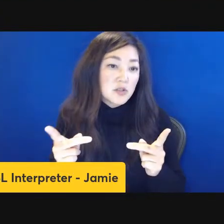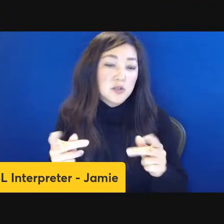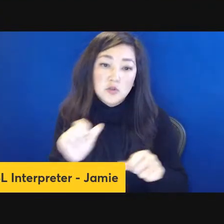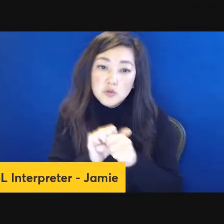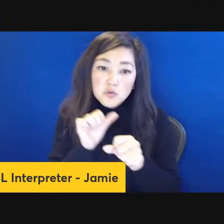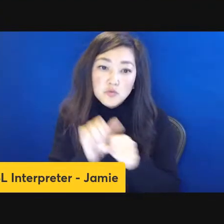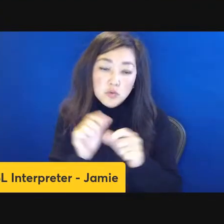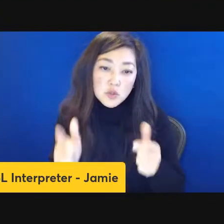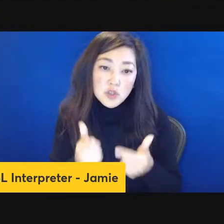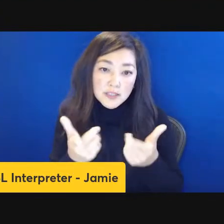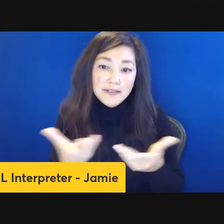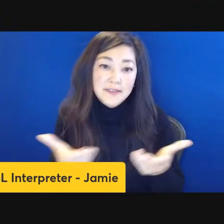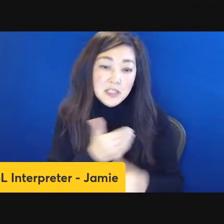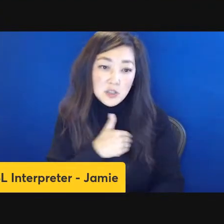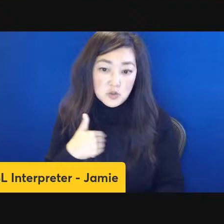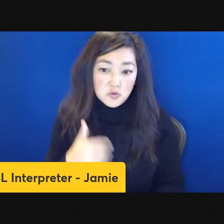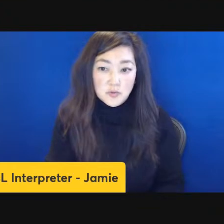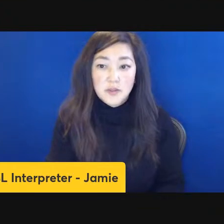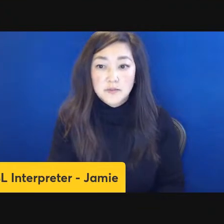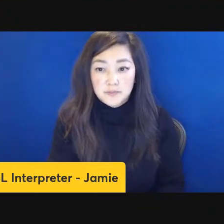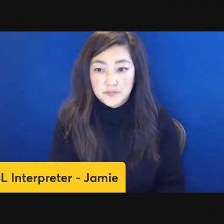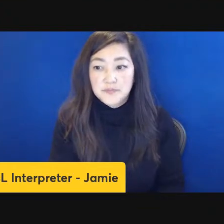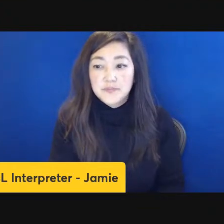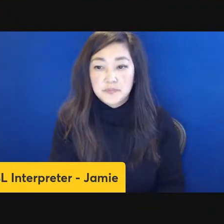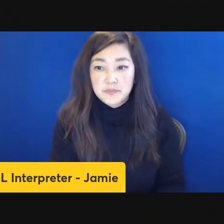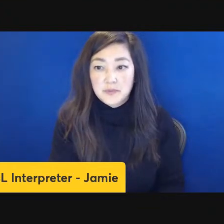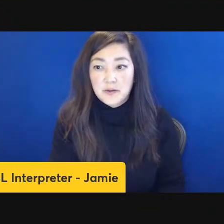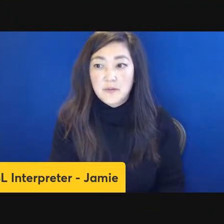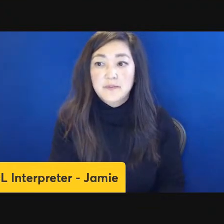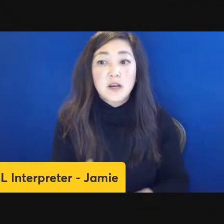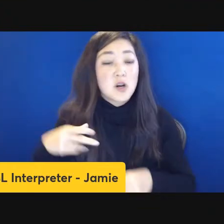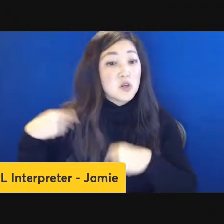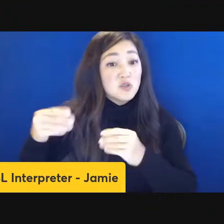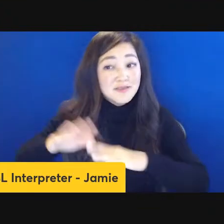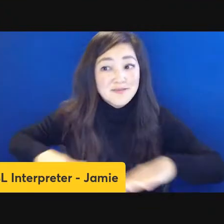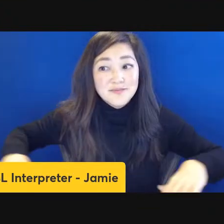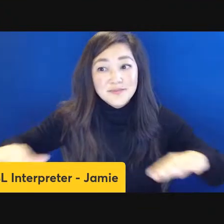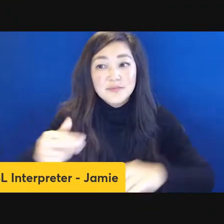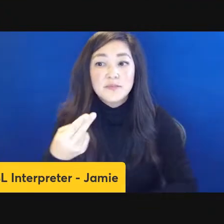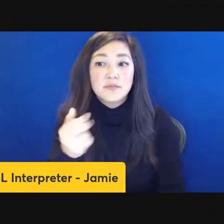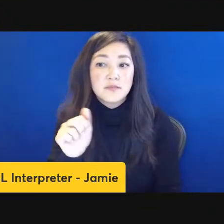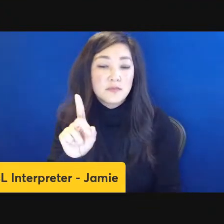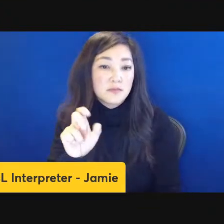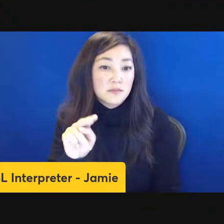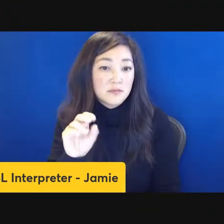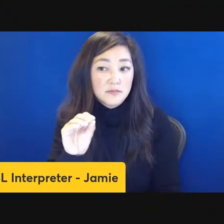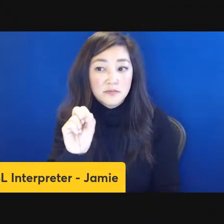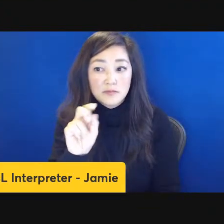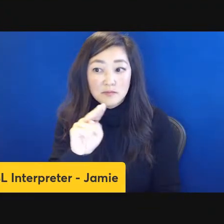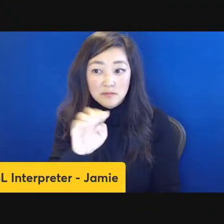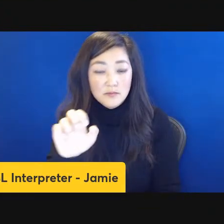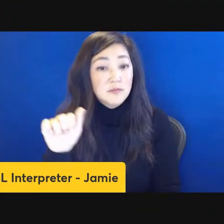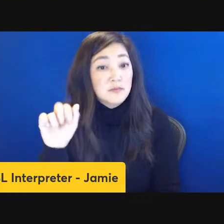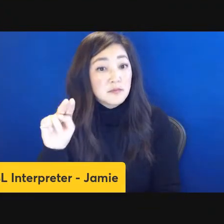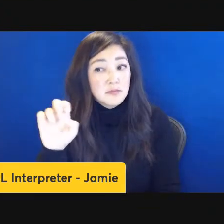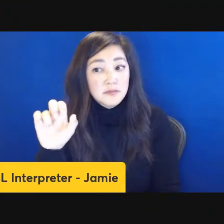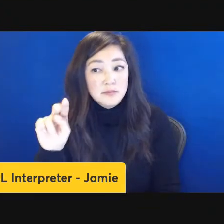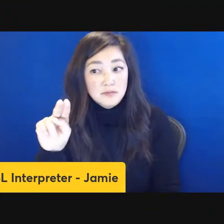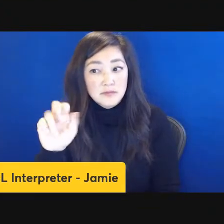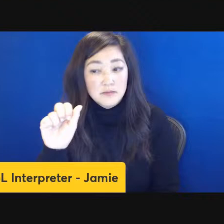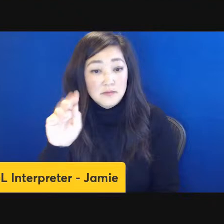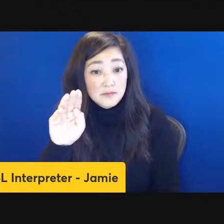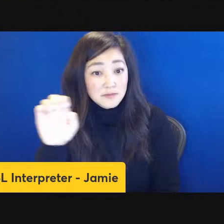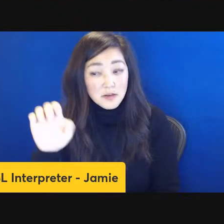work and live in Toronto, which is a traditional territory of the Haudenosaunee, Anishinaabe,